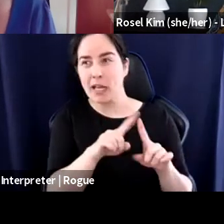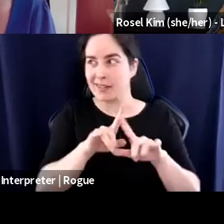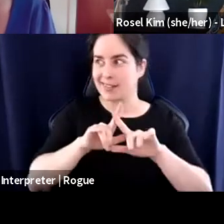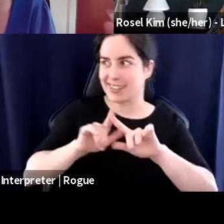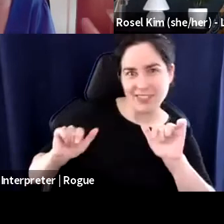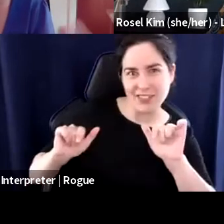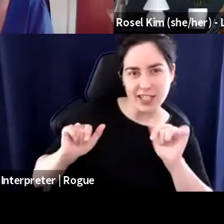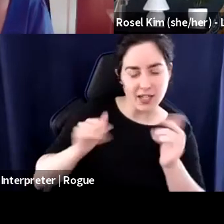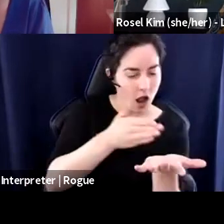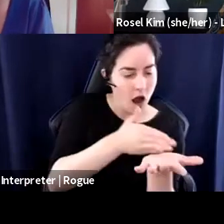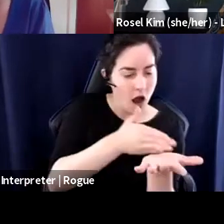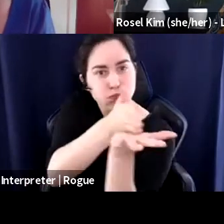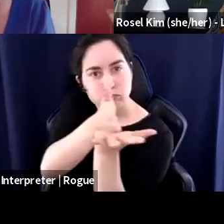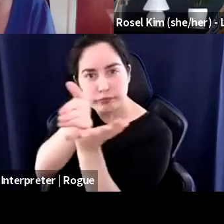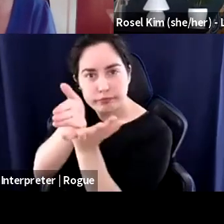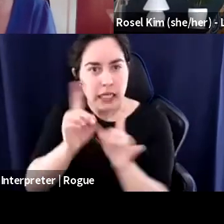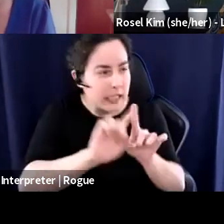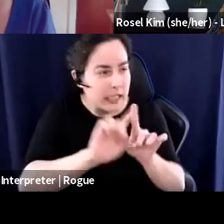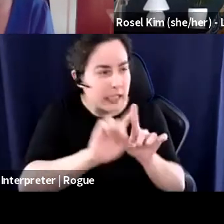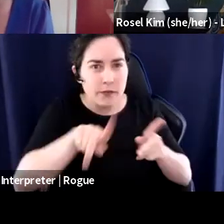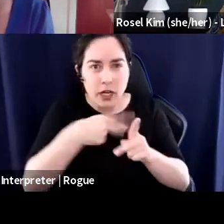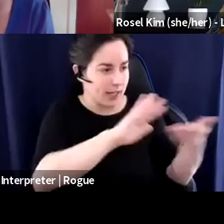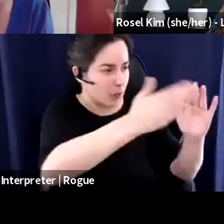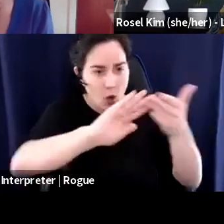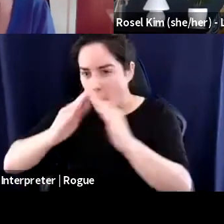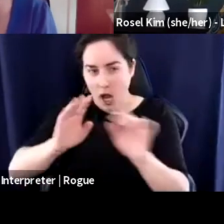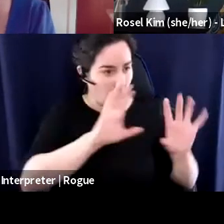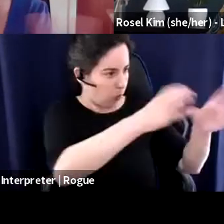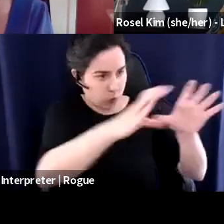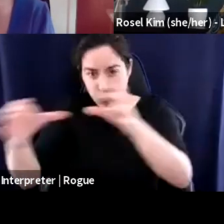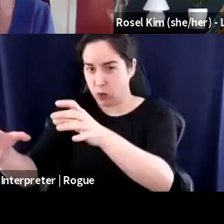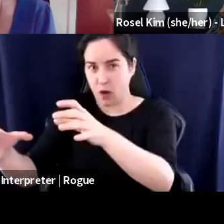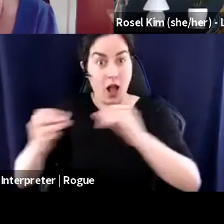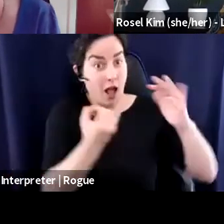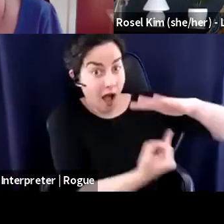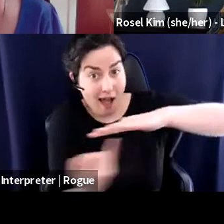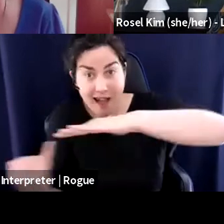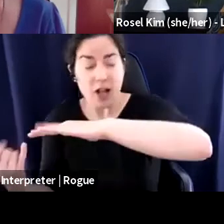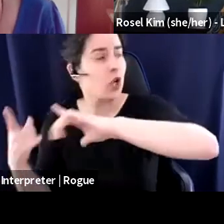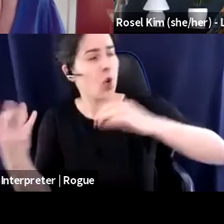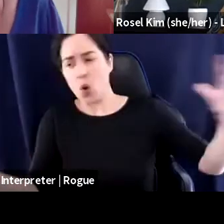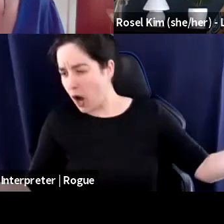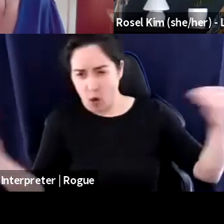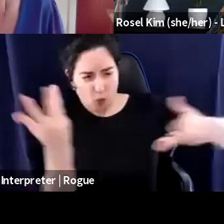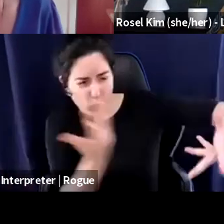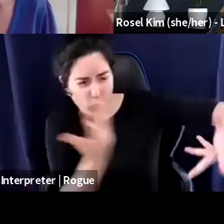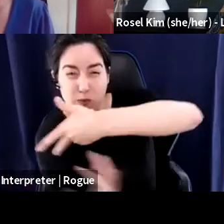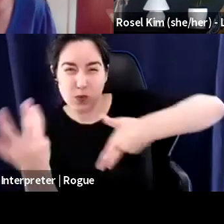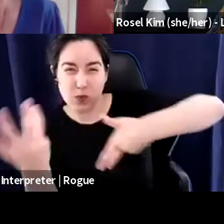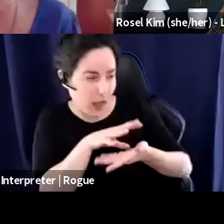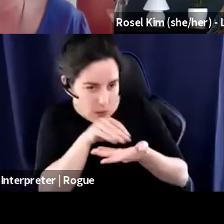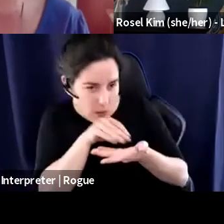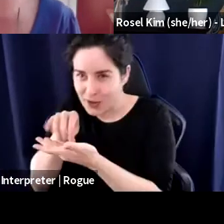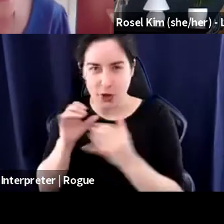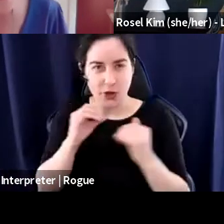different spaces, and really coming together. So I, again, appreciate all of those comments. Just before we go